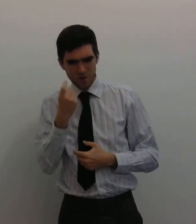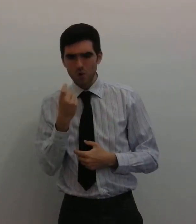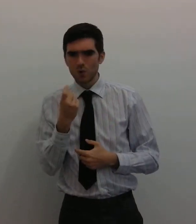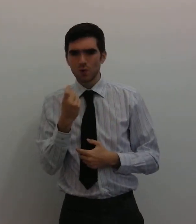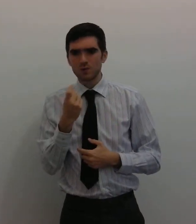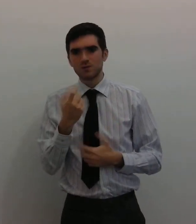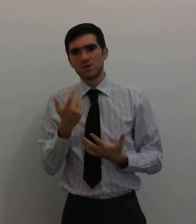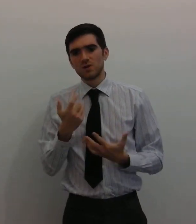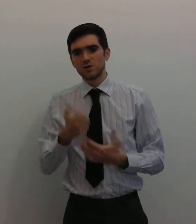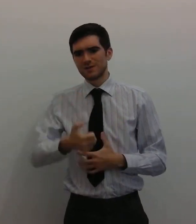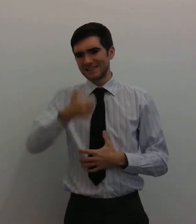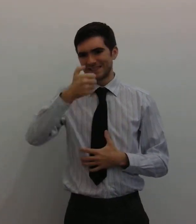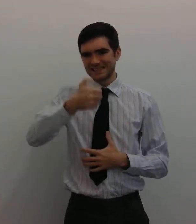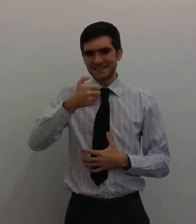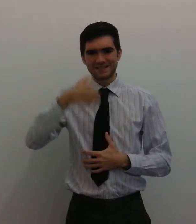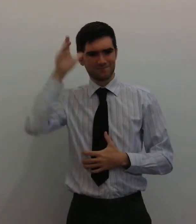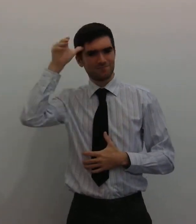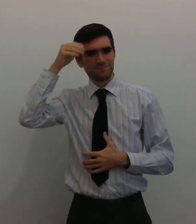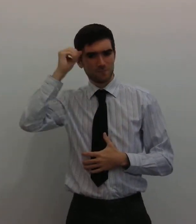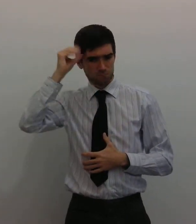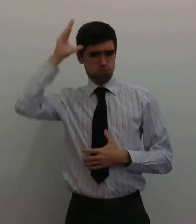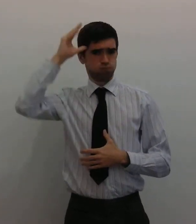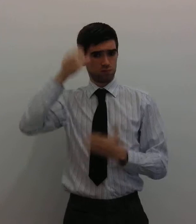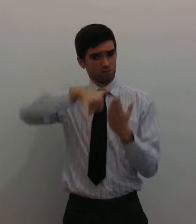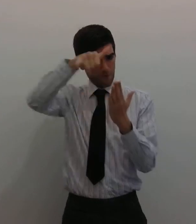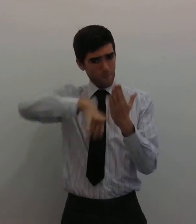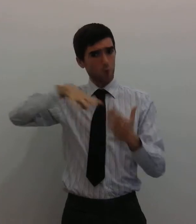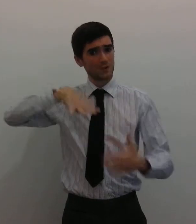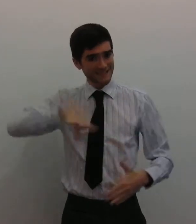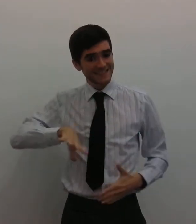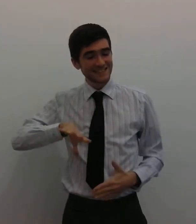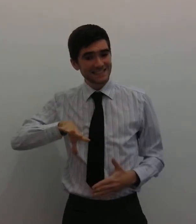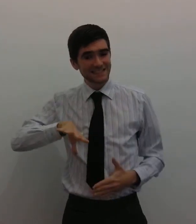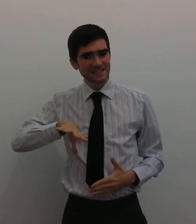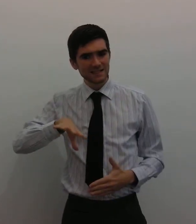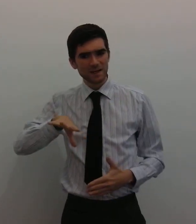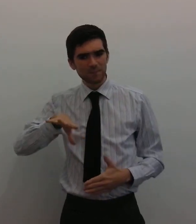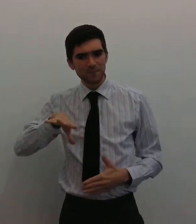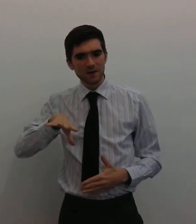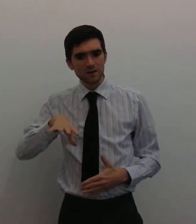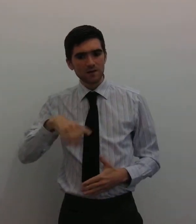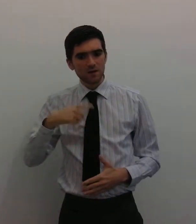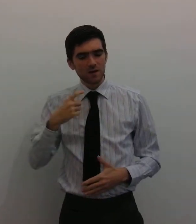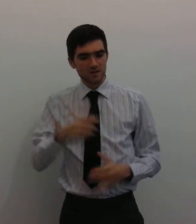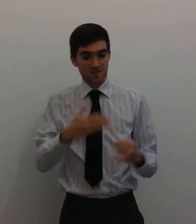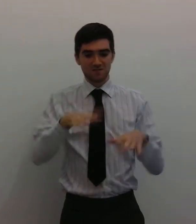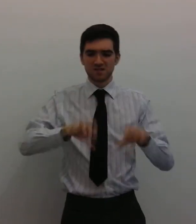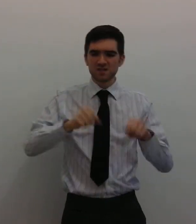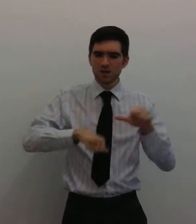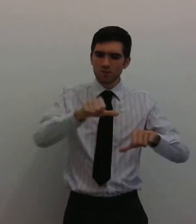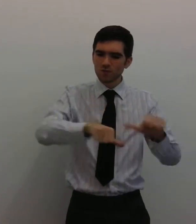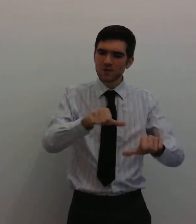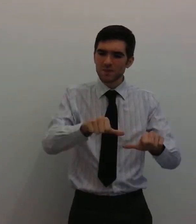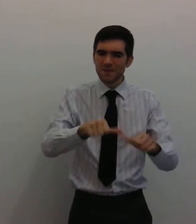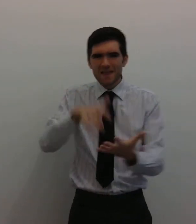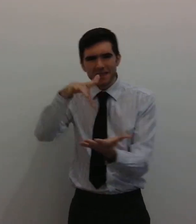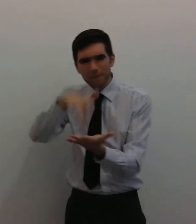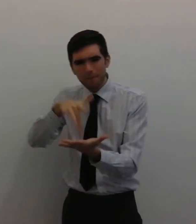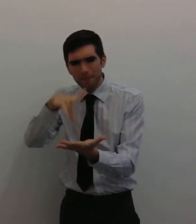6 expert reports, but then towards the middle of the claim you realise that after all, actually there's